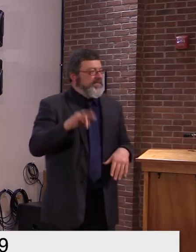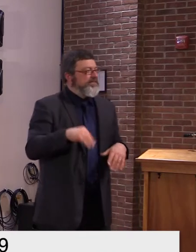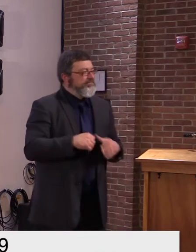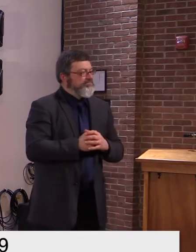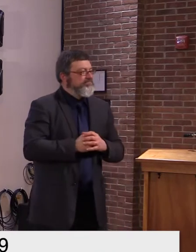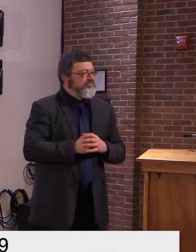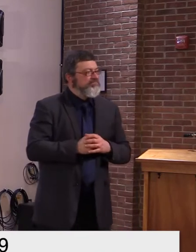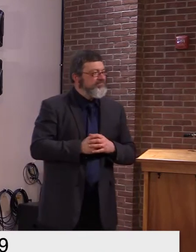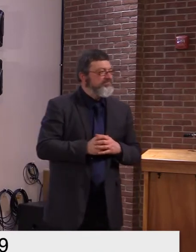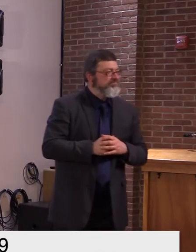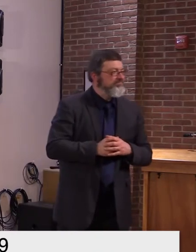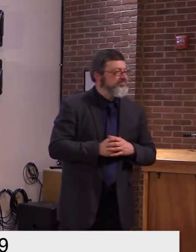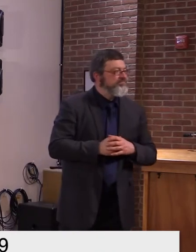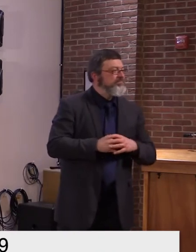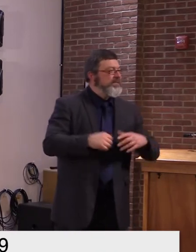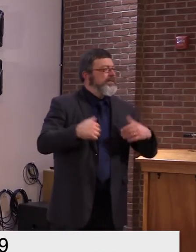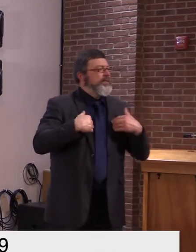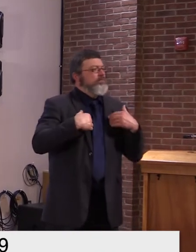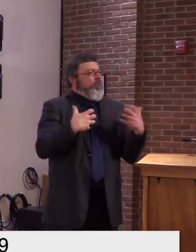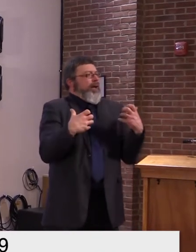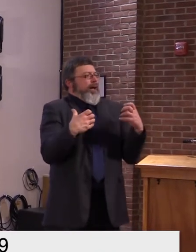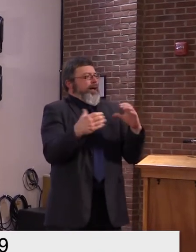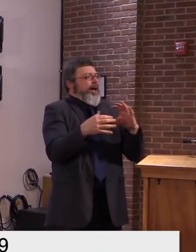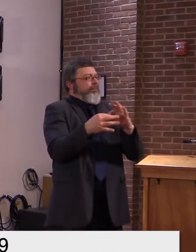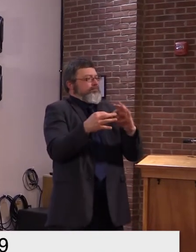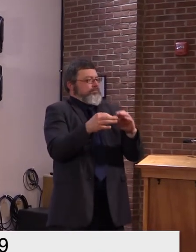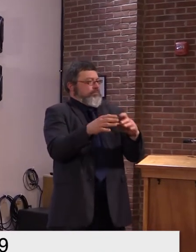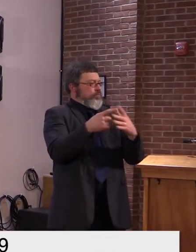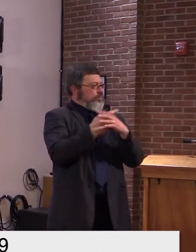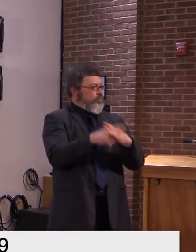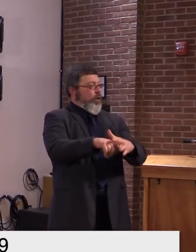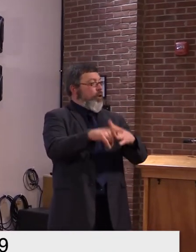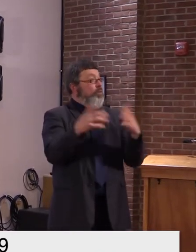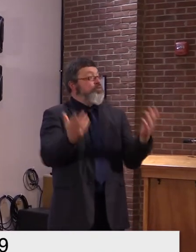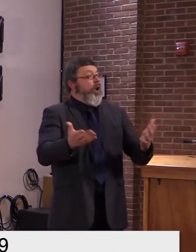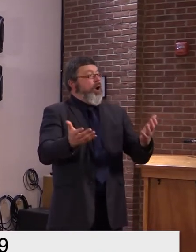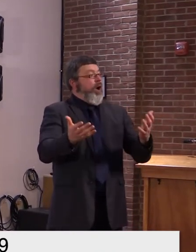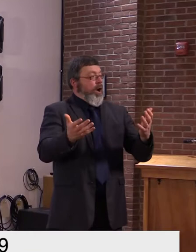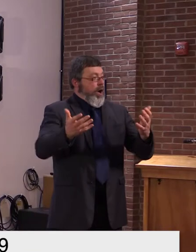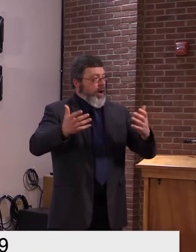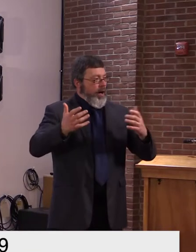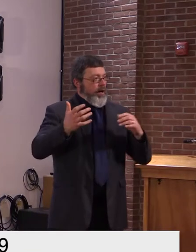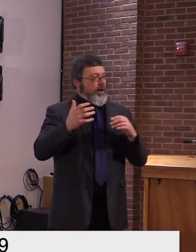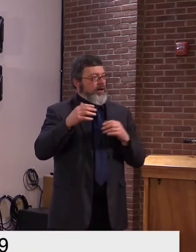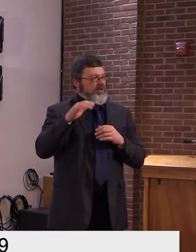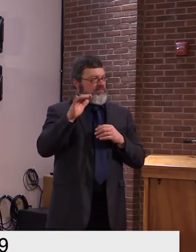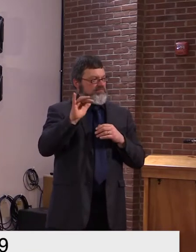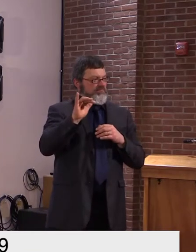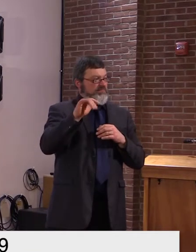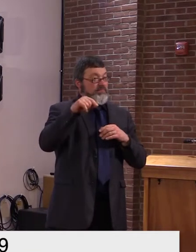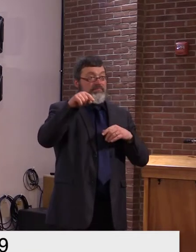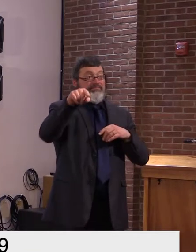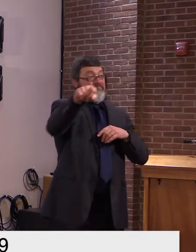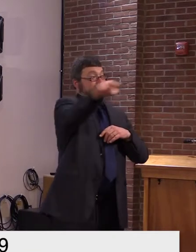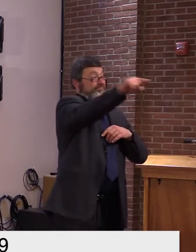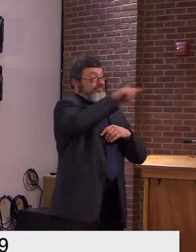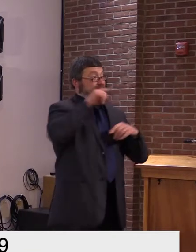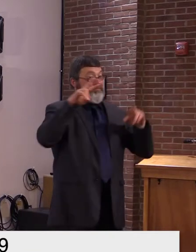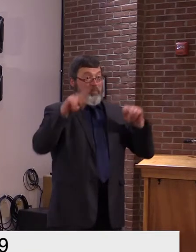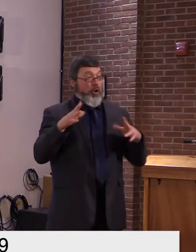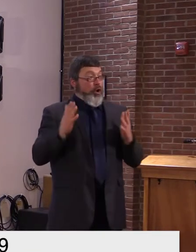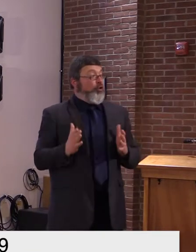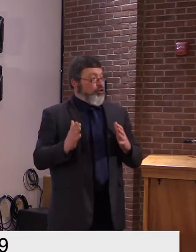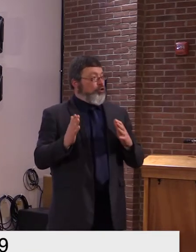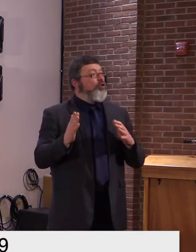recognizing that the majority of the Vermont population will not receive COVID vaccine in the next several months. So I encourage